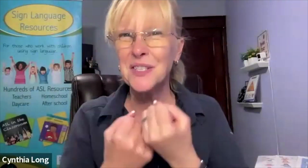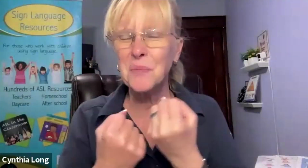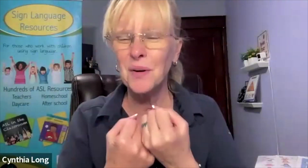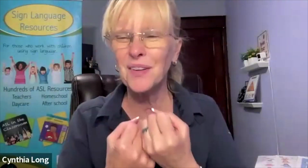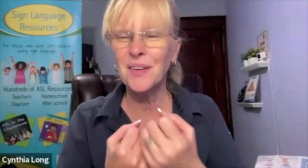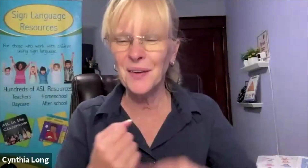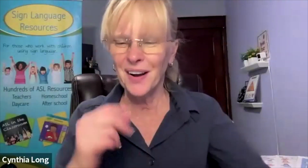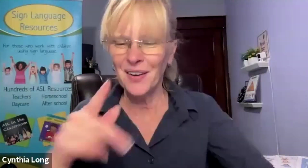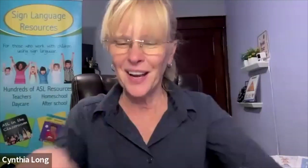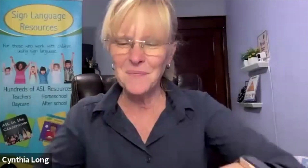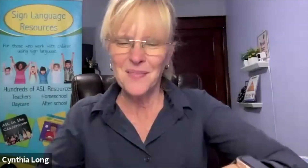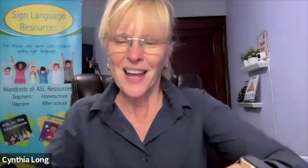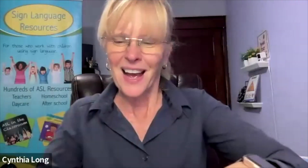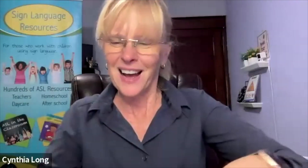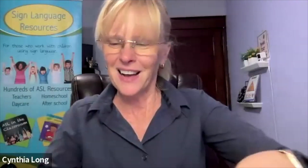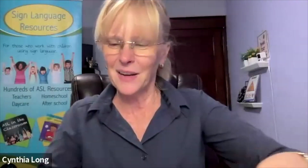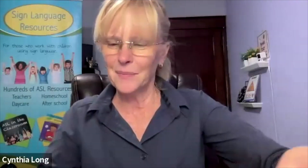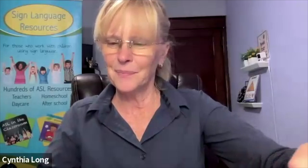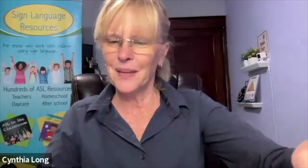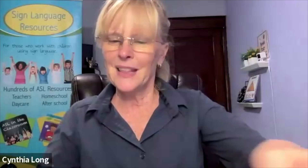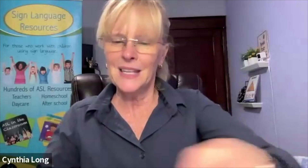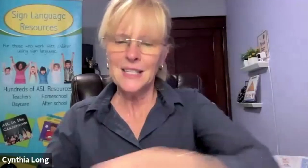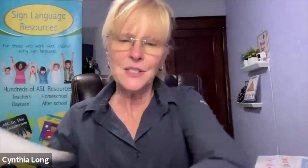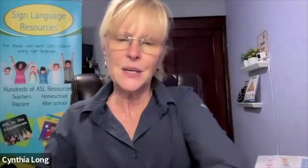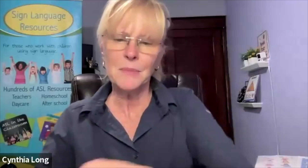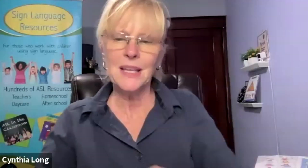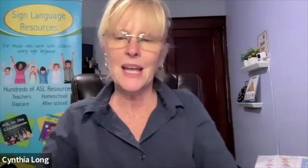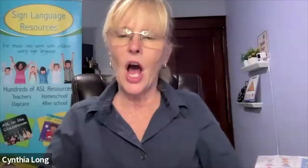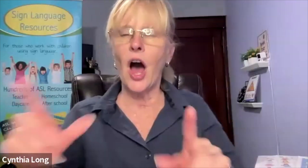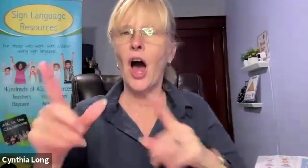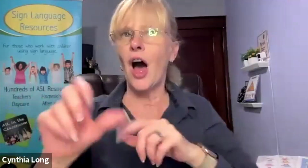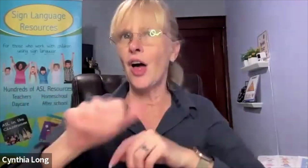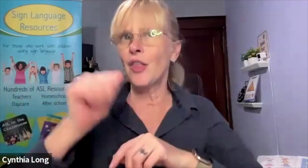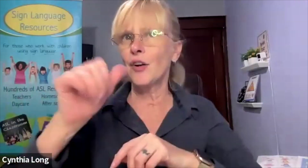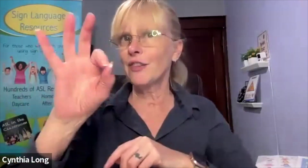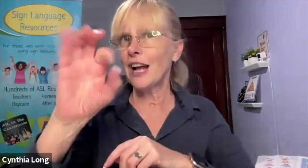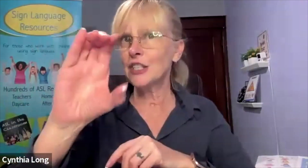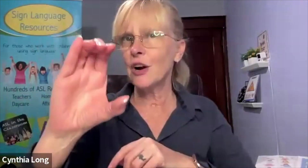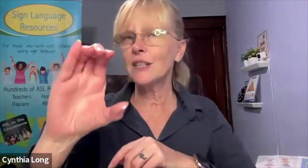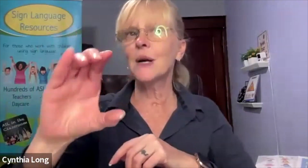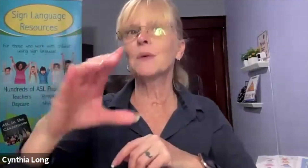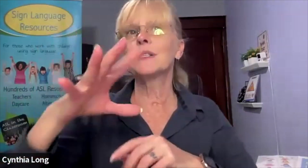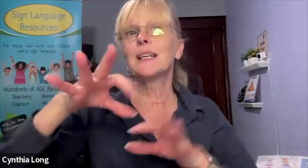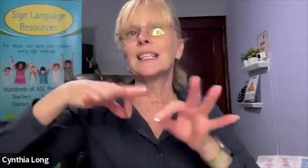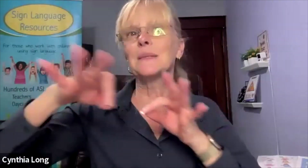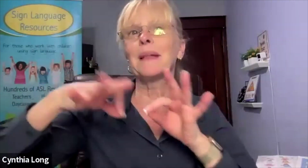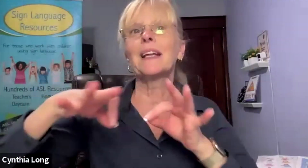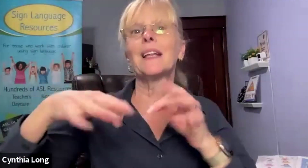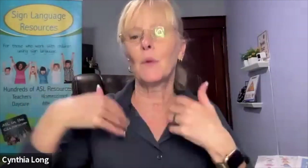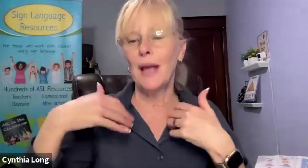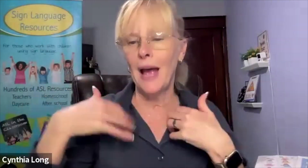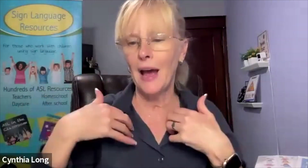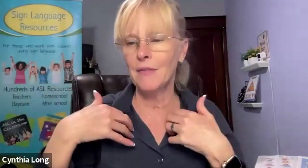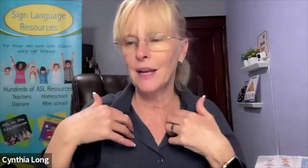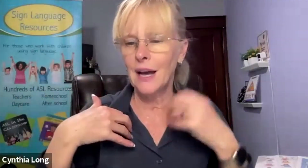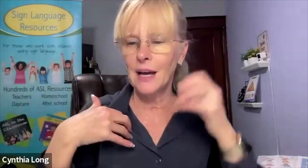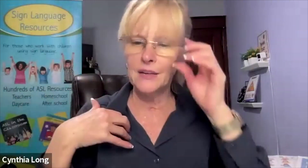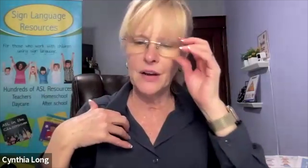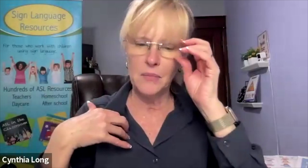support you, okay? And these are some of the other flashcards I was explaining that we have that kind of